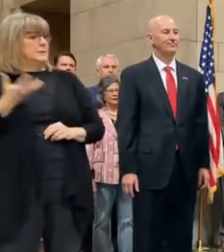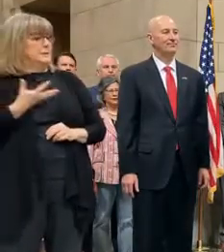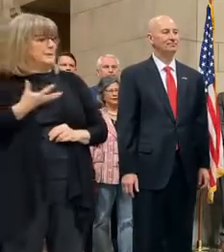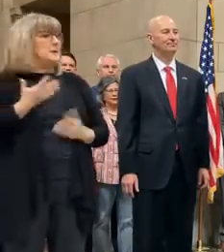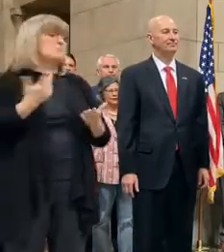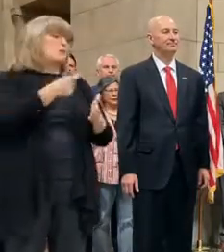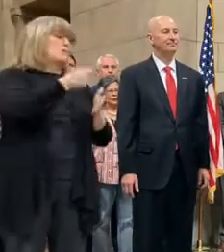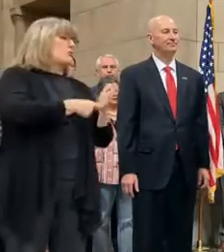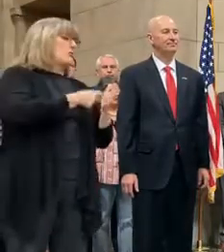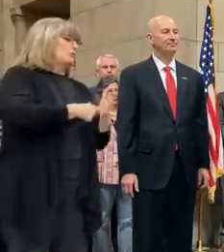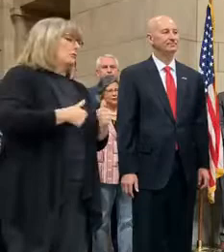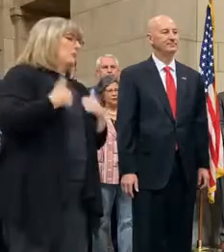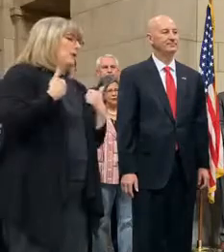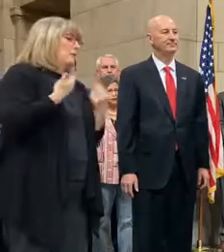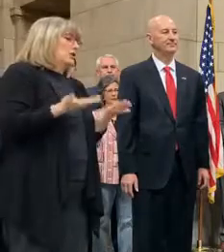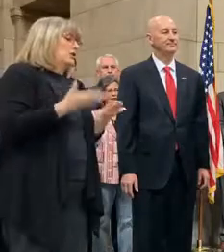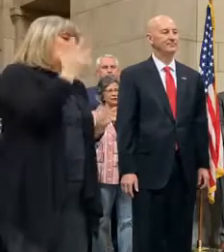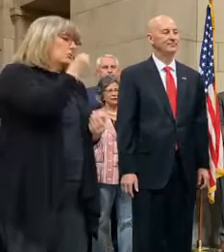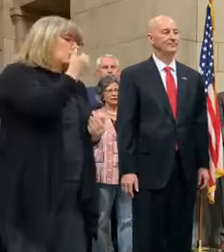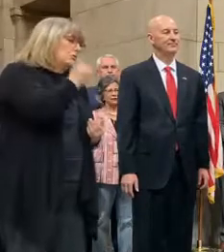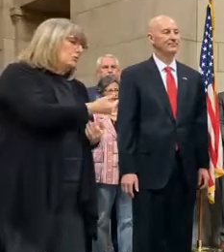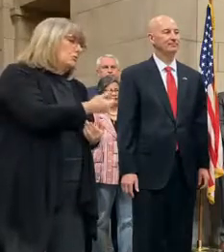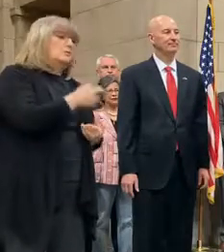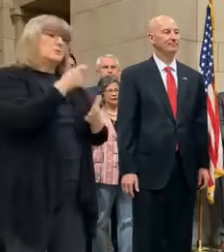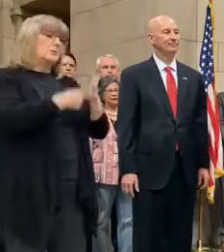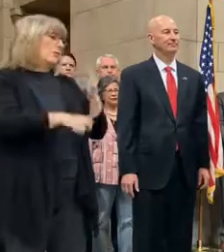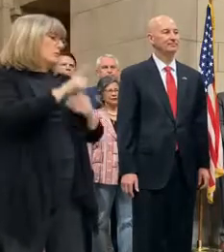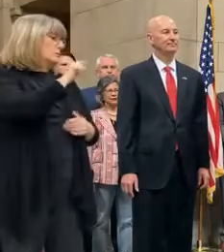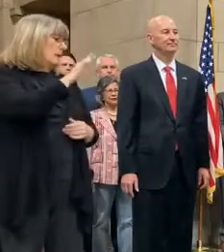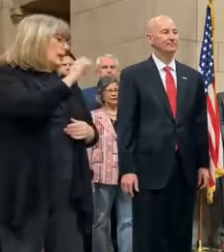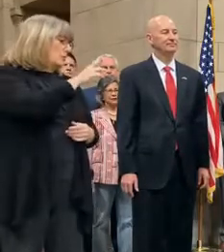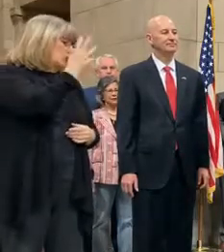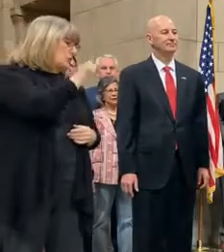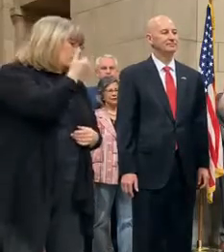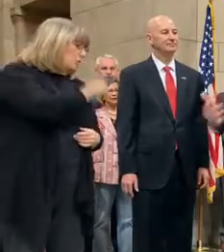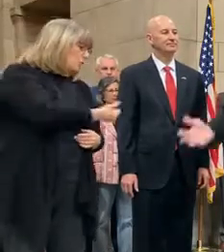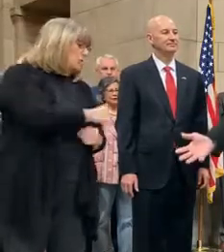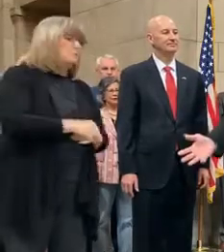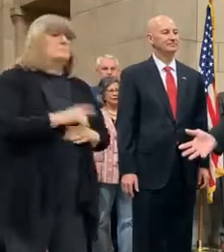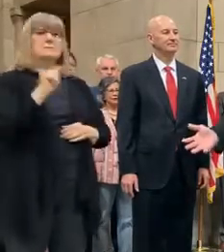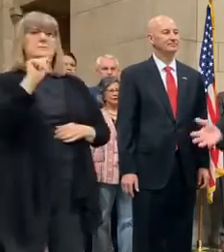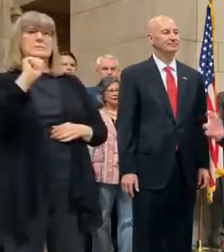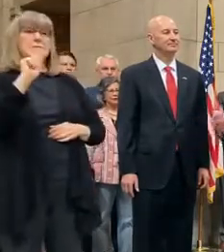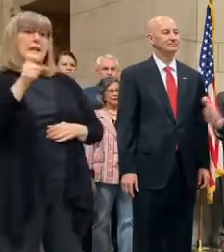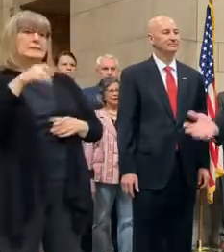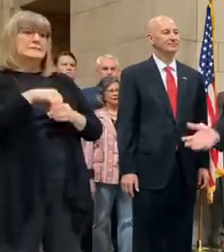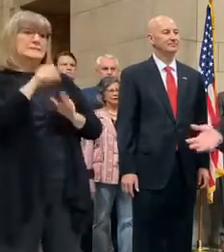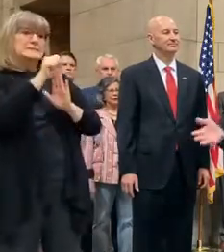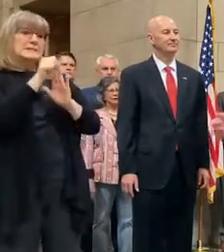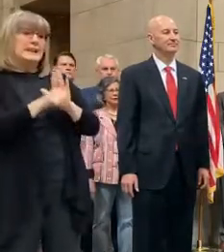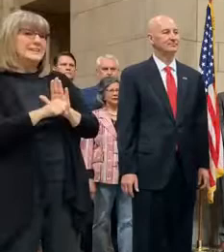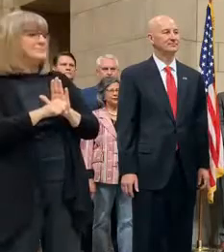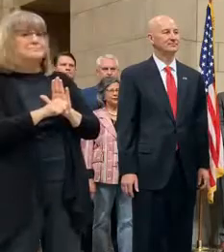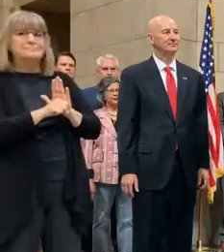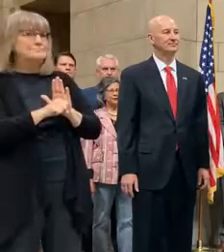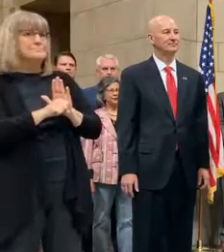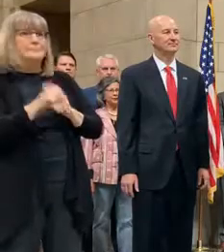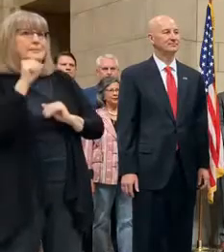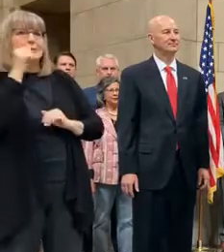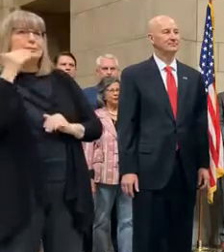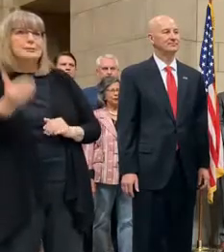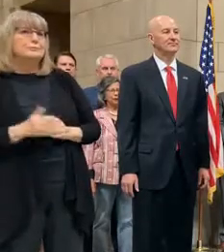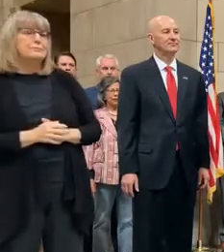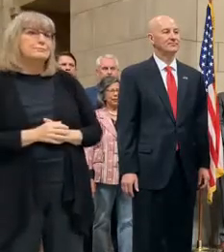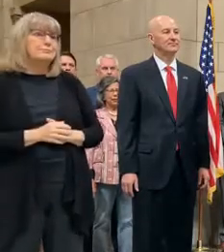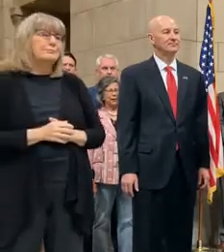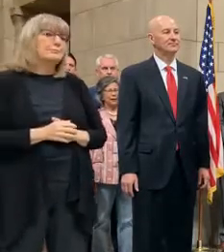cost of living in the state of Nebraska is pretty good. Cost of labor in the state of Nebraska is pretty good. Taxes in the state of Nebraska, not so good.